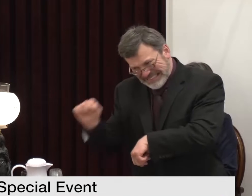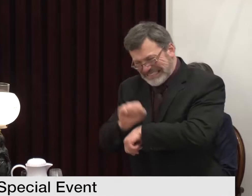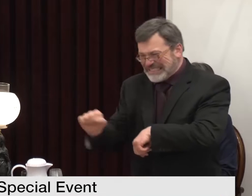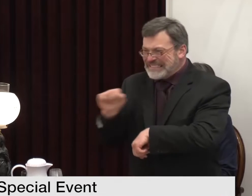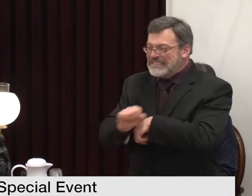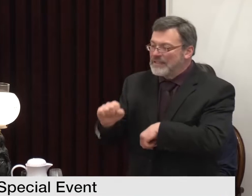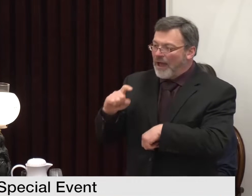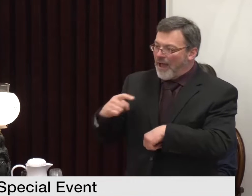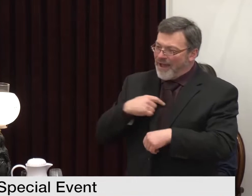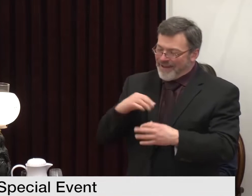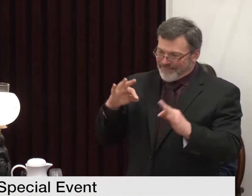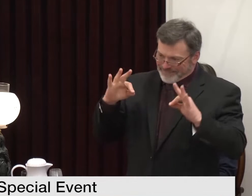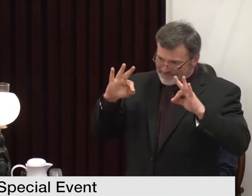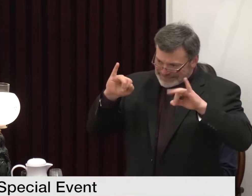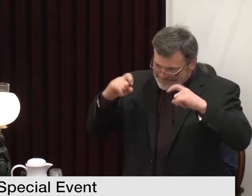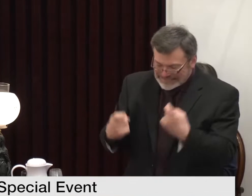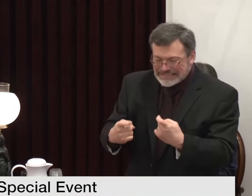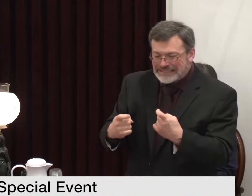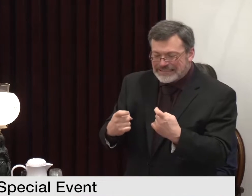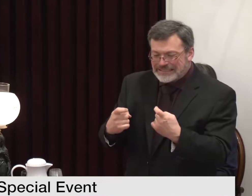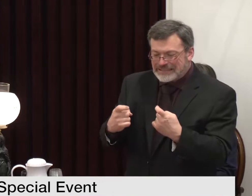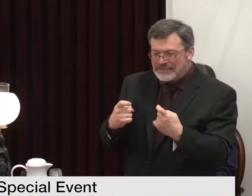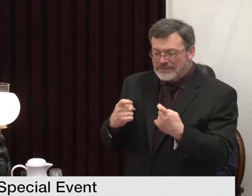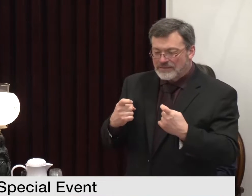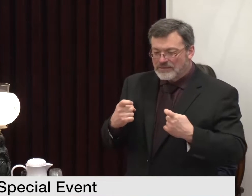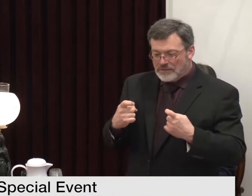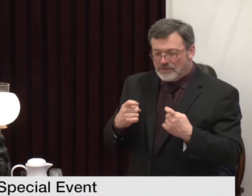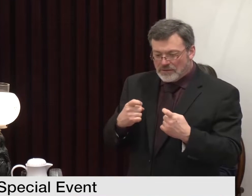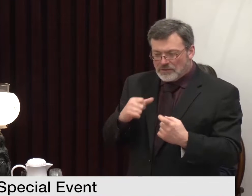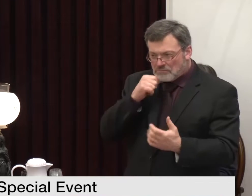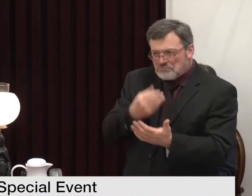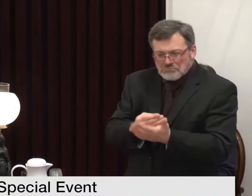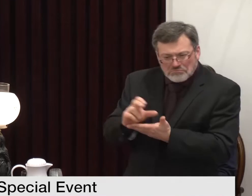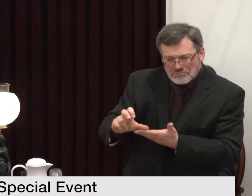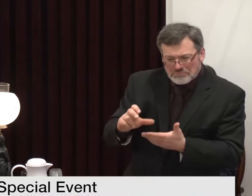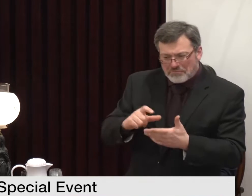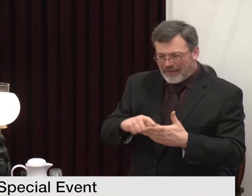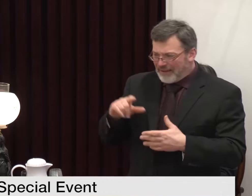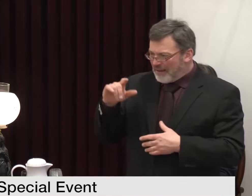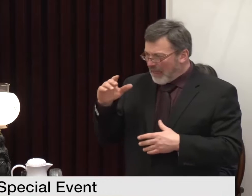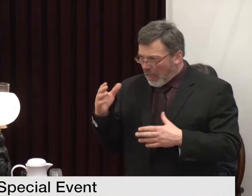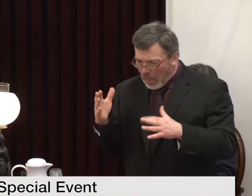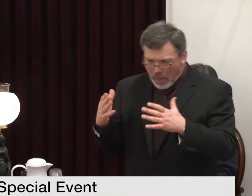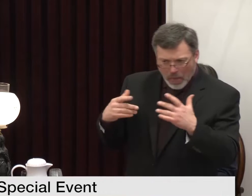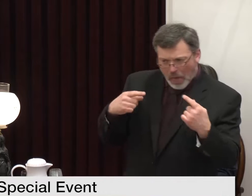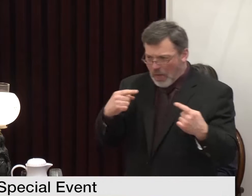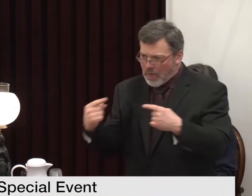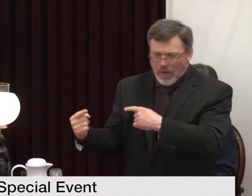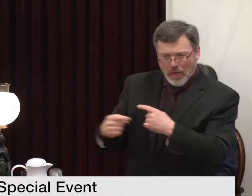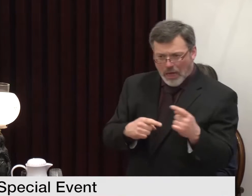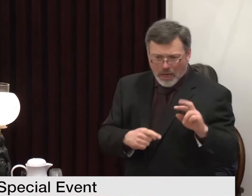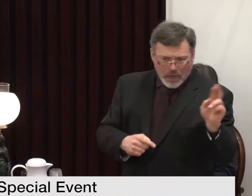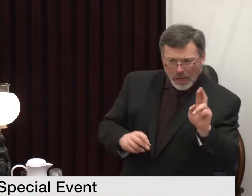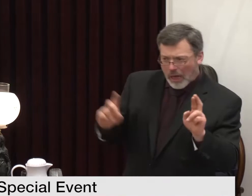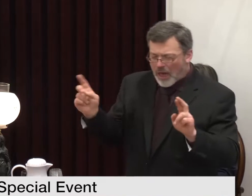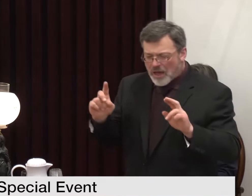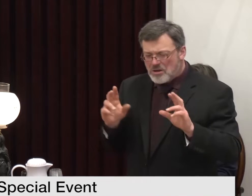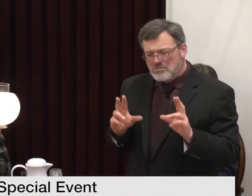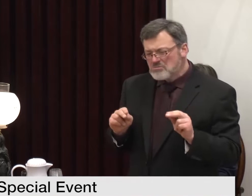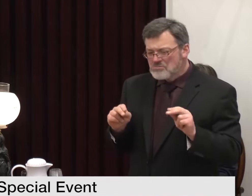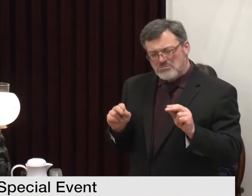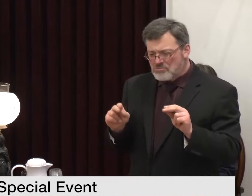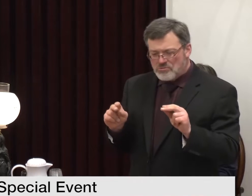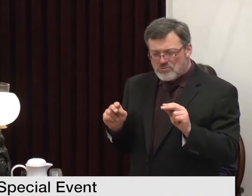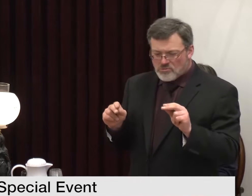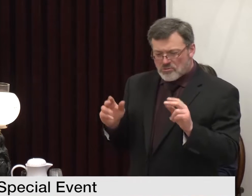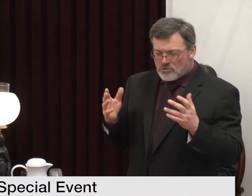they face. Put party labels aside and listen to each other so we help our communities, just like the